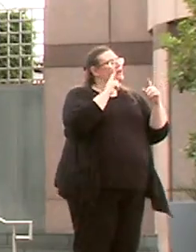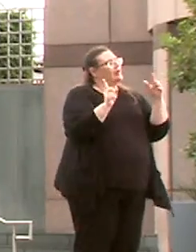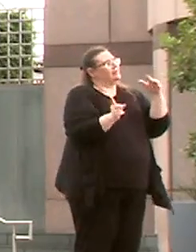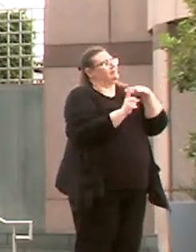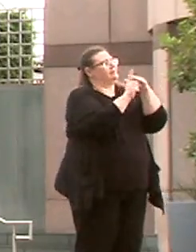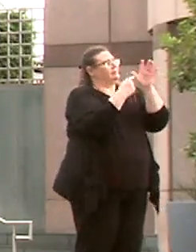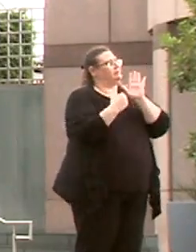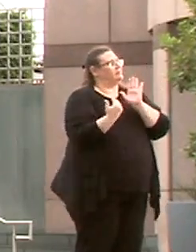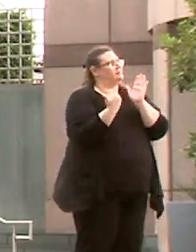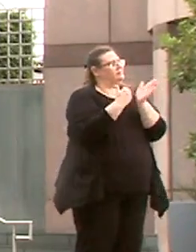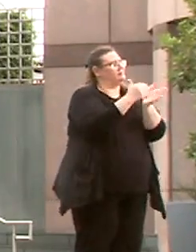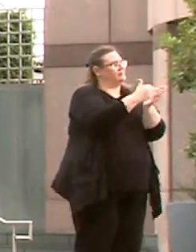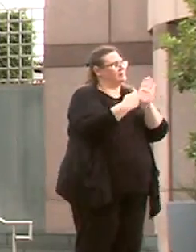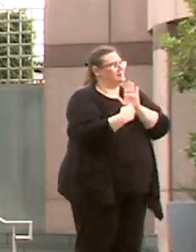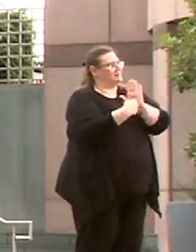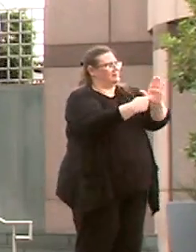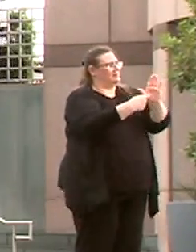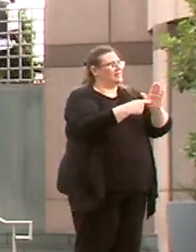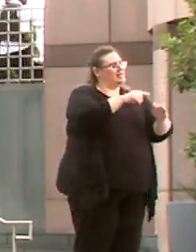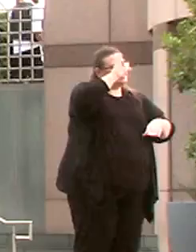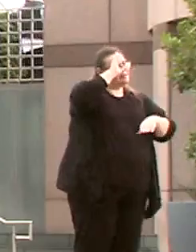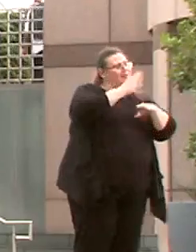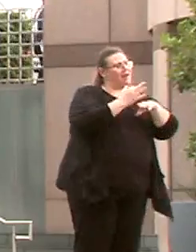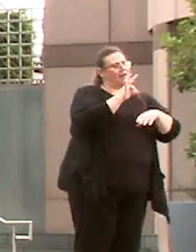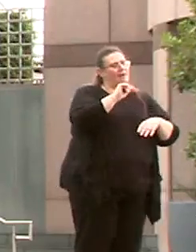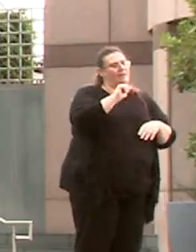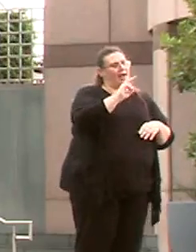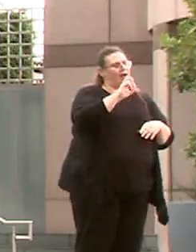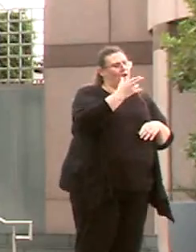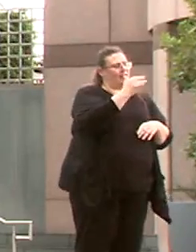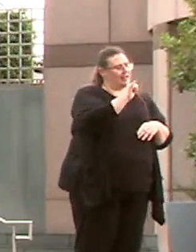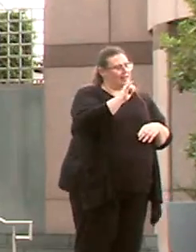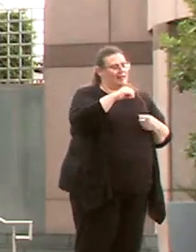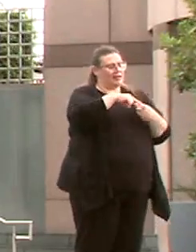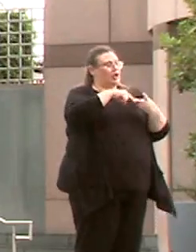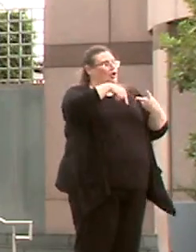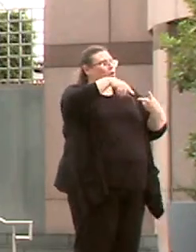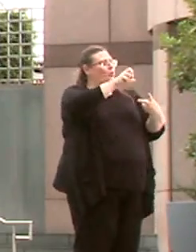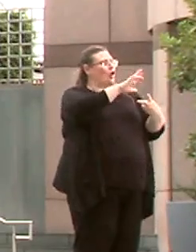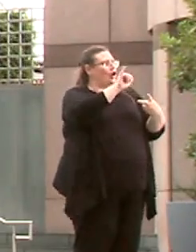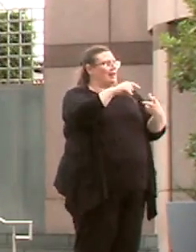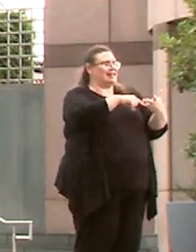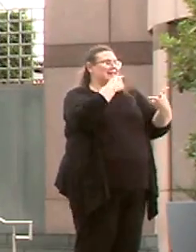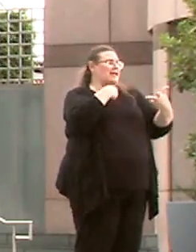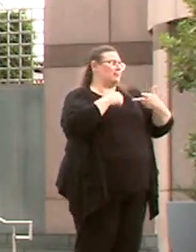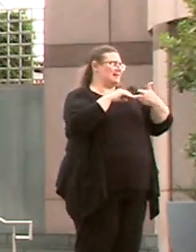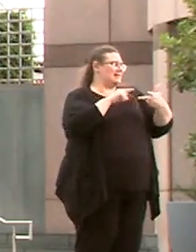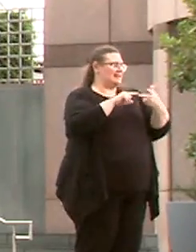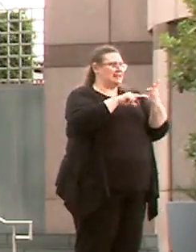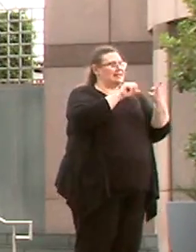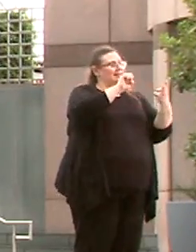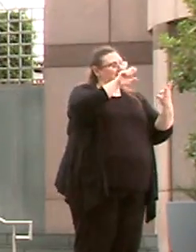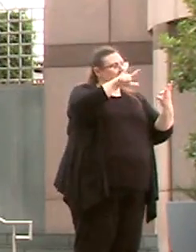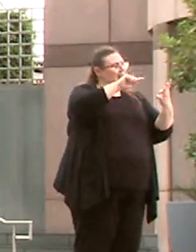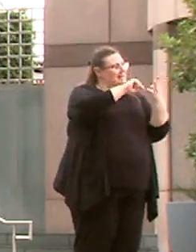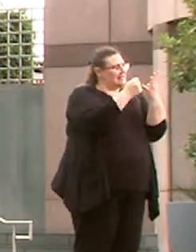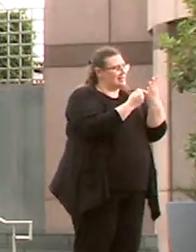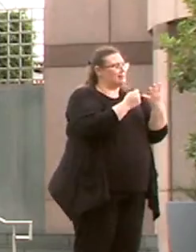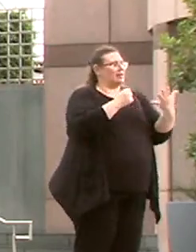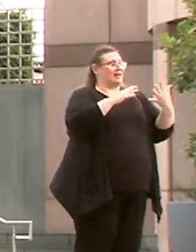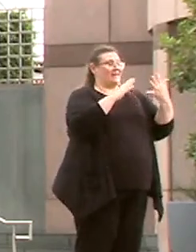reoccurring appearances in Son of Anarchy, Quarry, Tell Me a Story, SEAL Team, The Village,